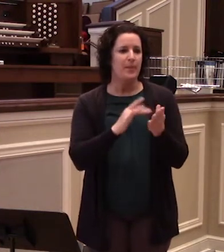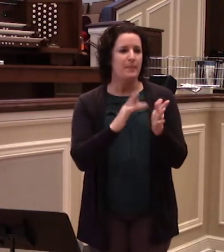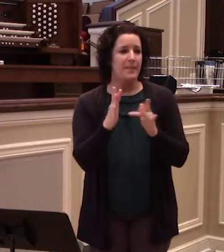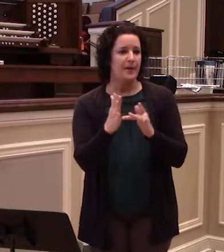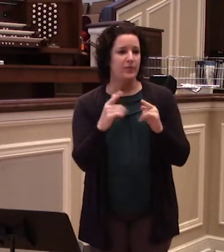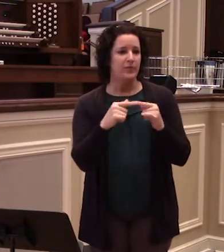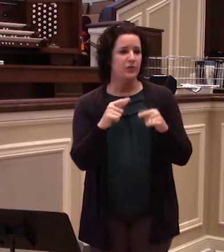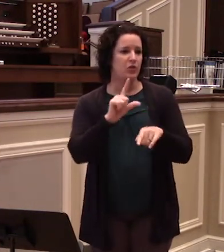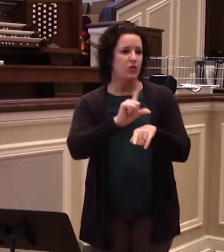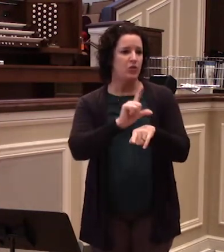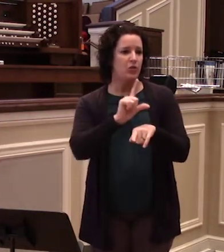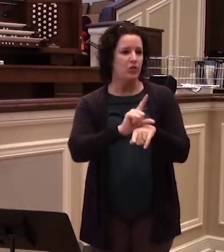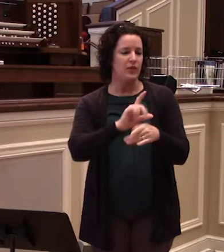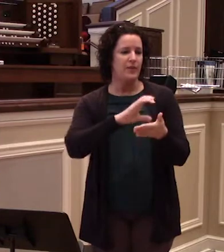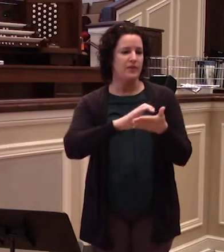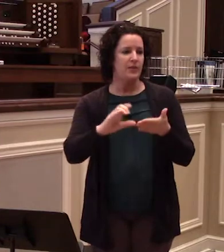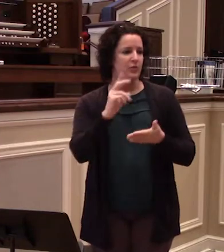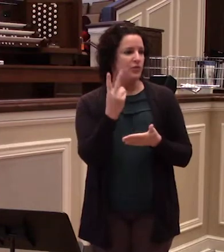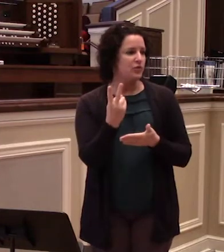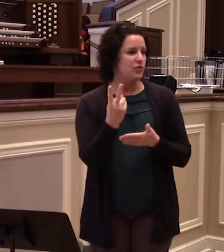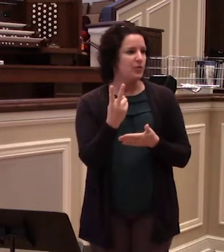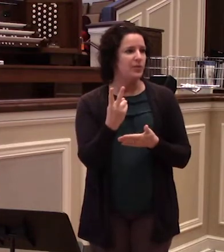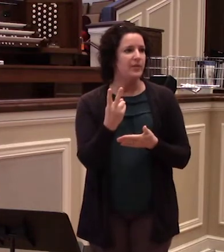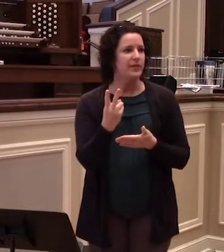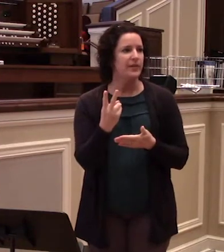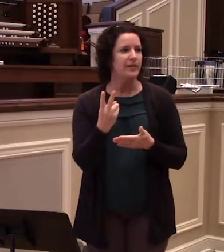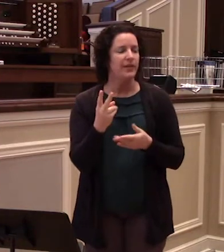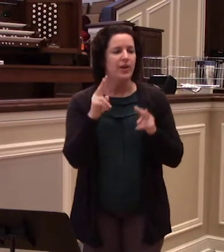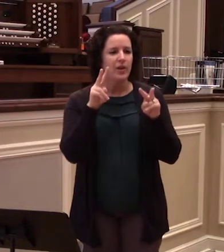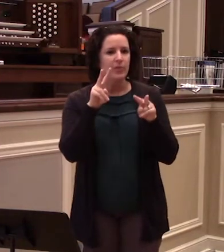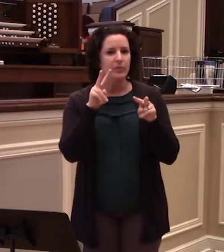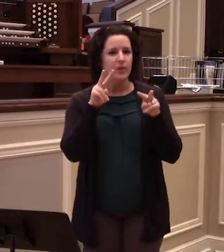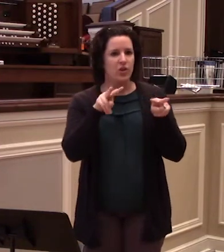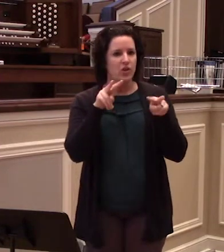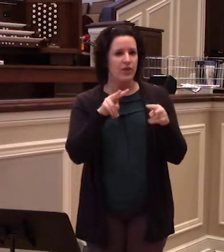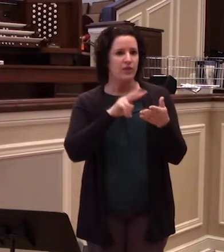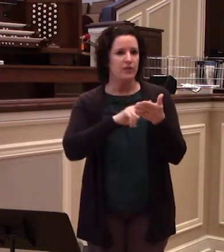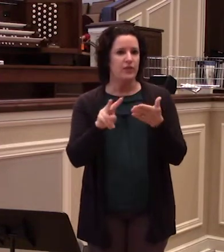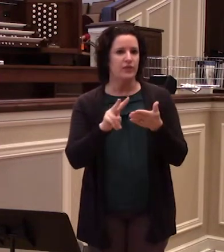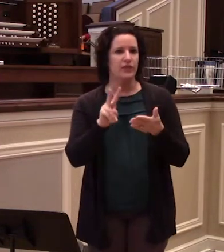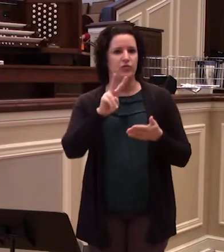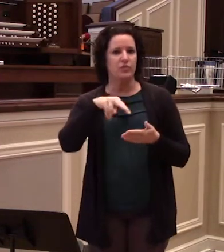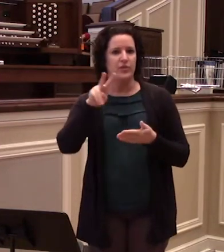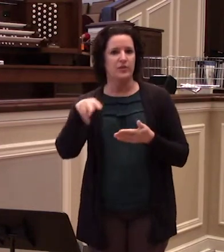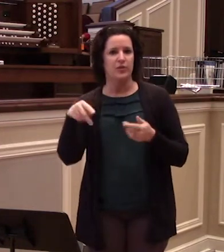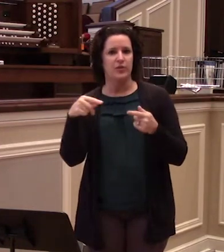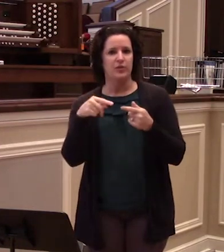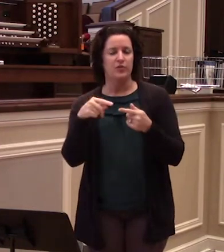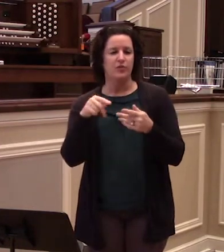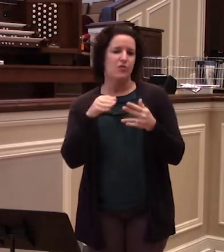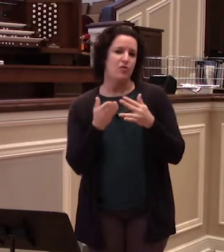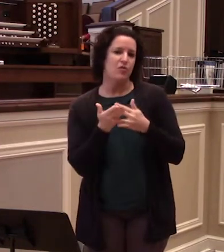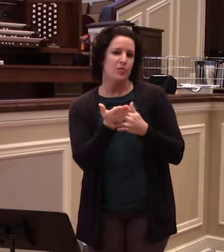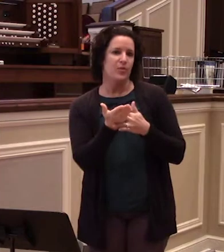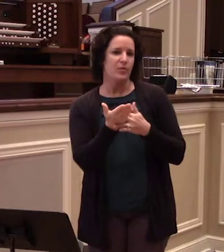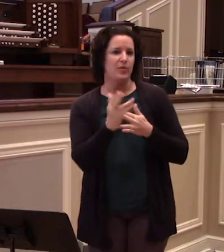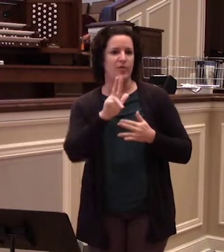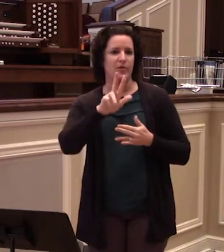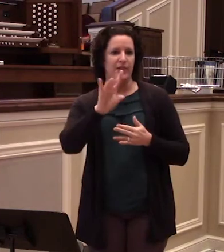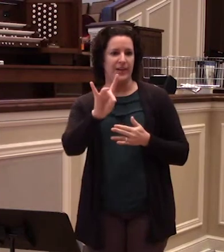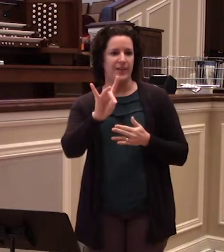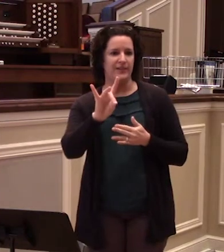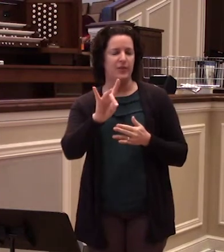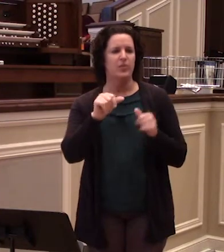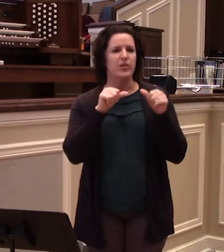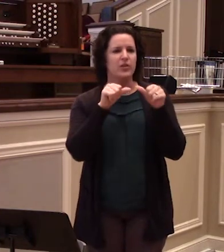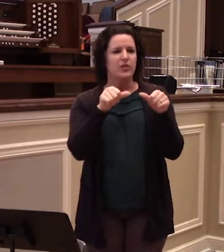Luke chapter 2. And we're going to look at verses 22 through 38 together. Luke chapter 2,